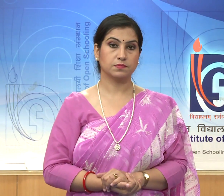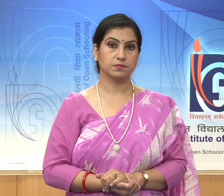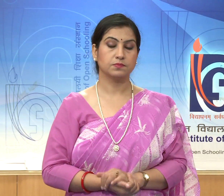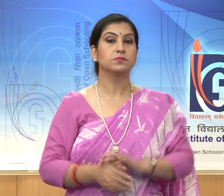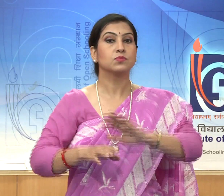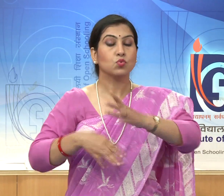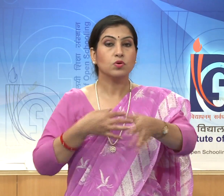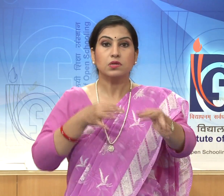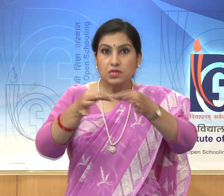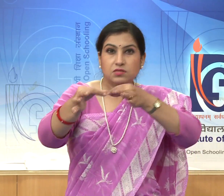to describe